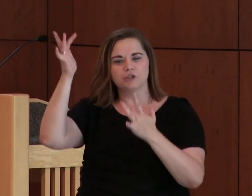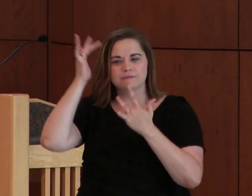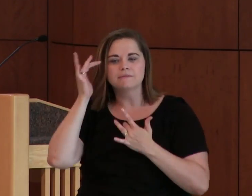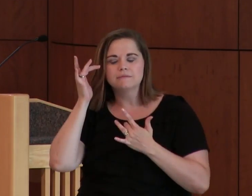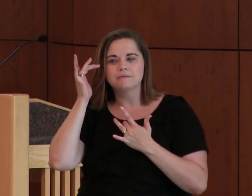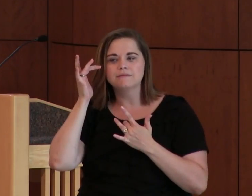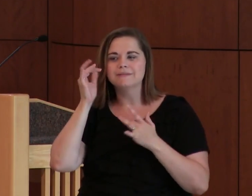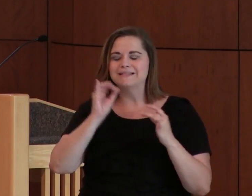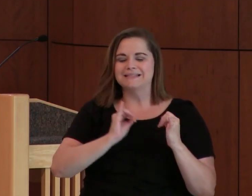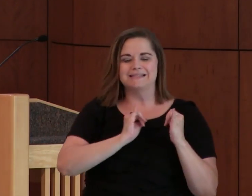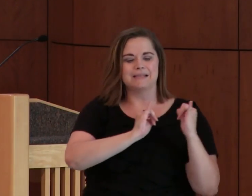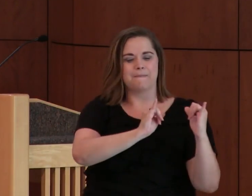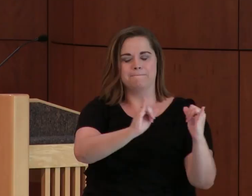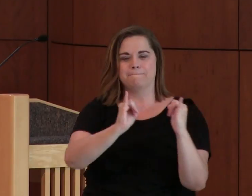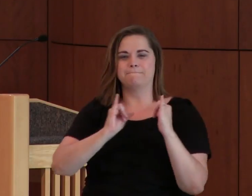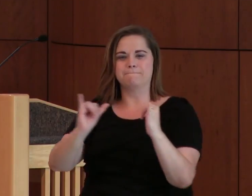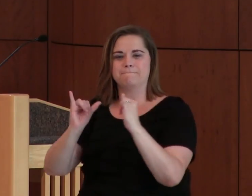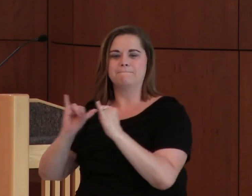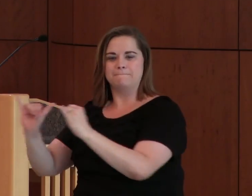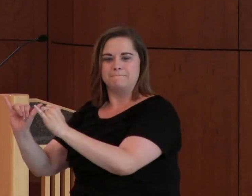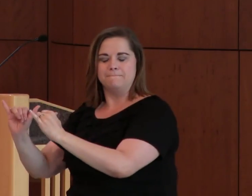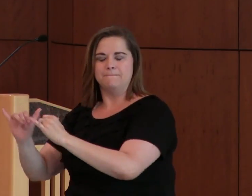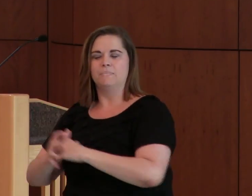just as much as anyone else around us.